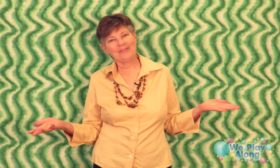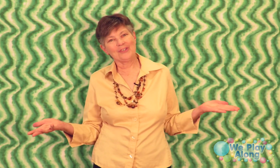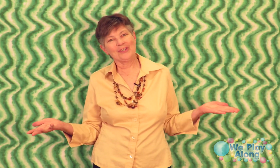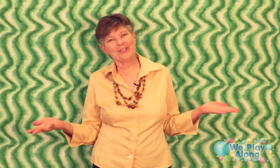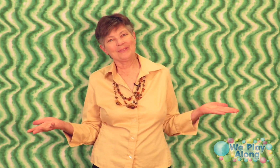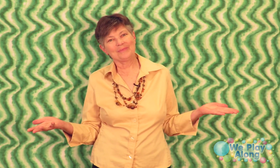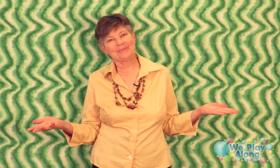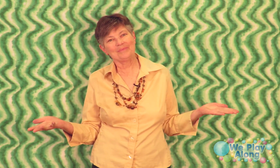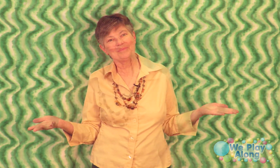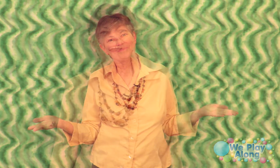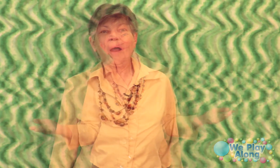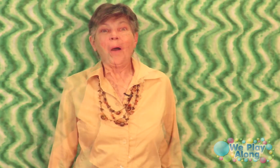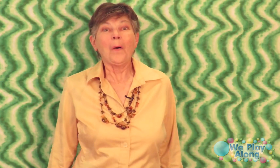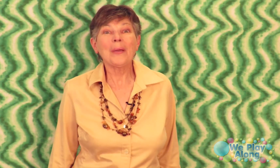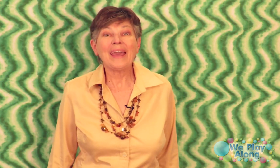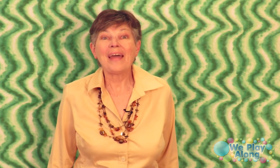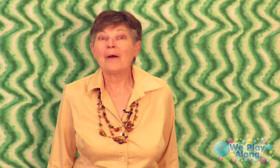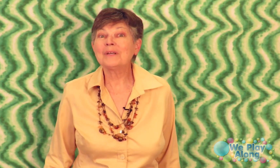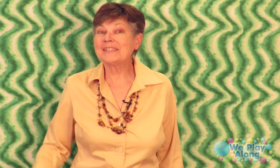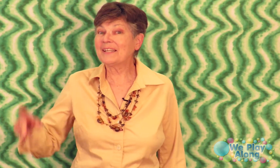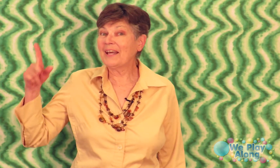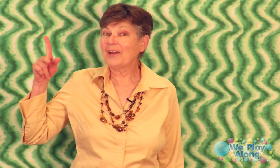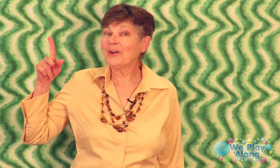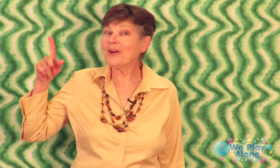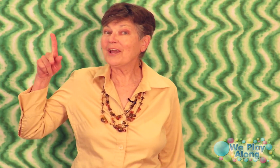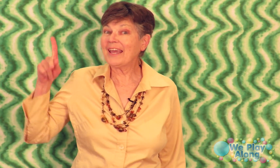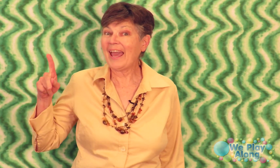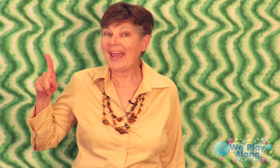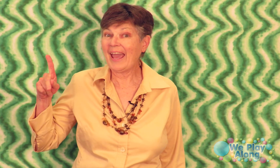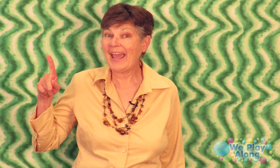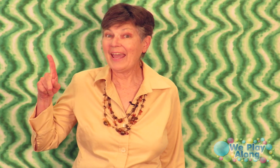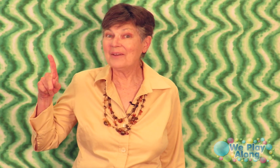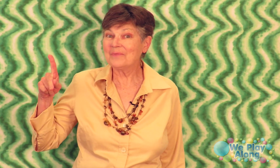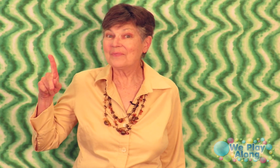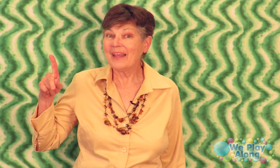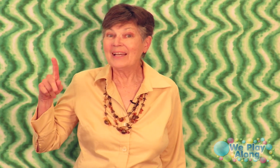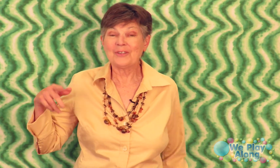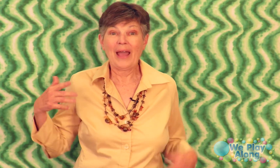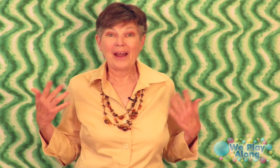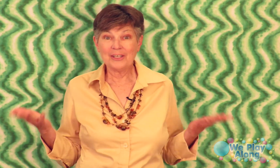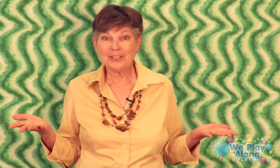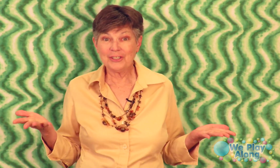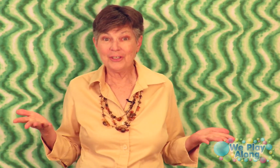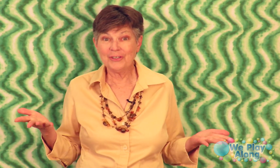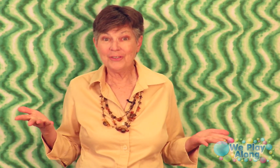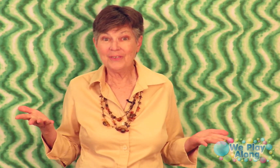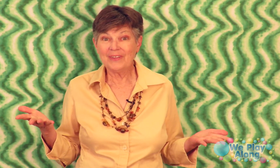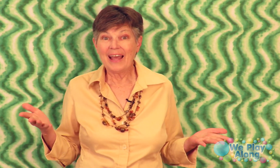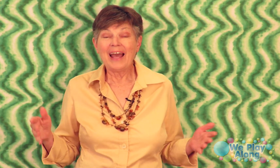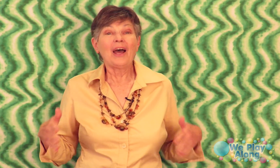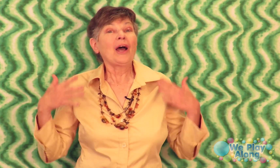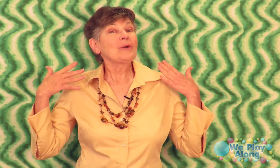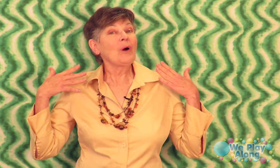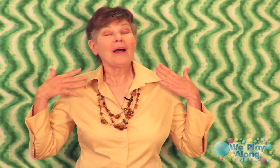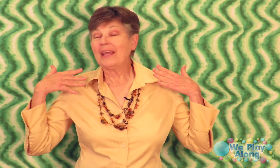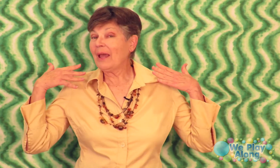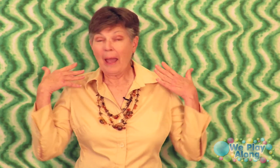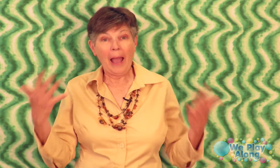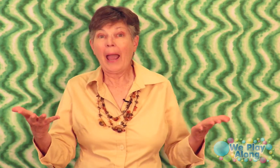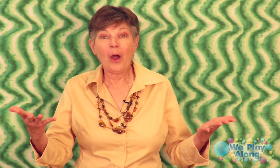after. Okay, that was the letter K. So how did you do? Well, I hope